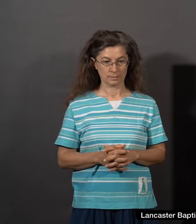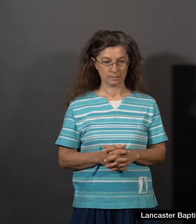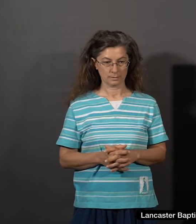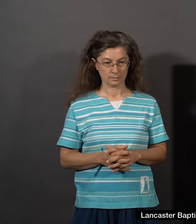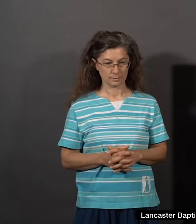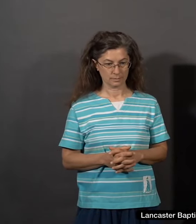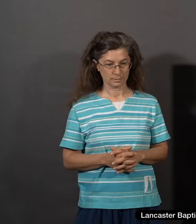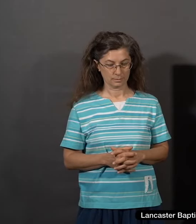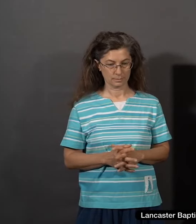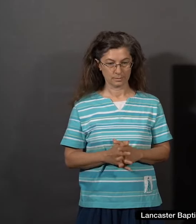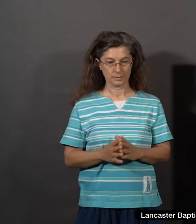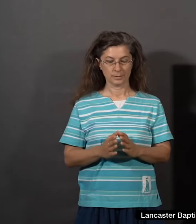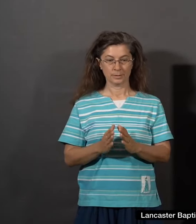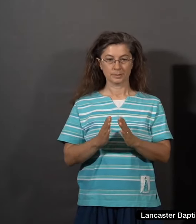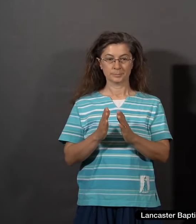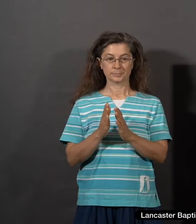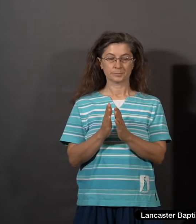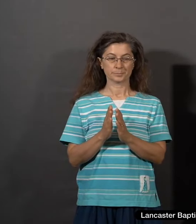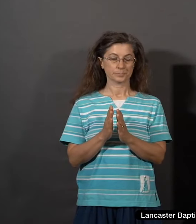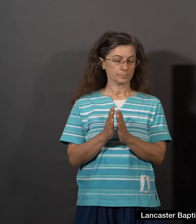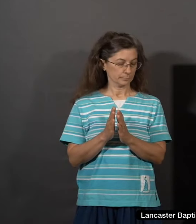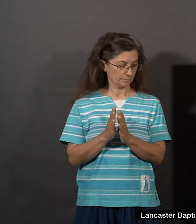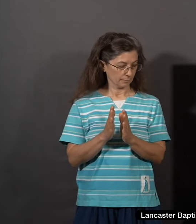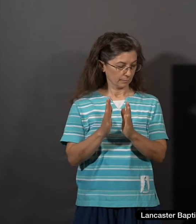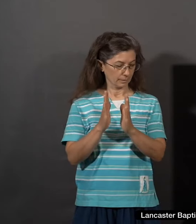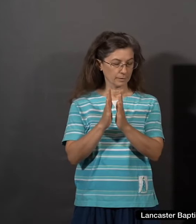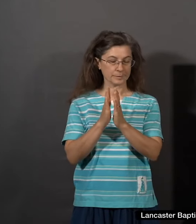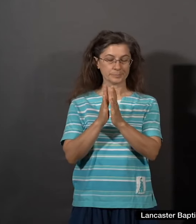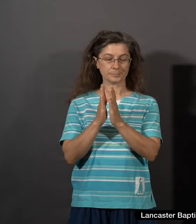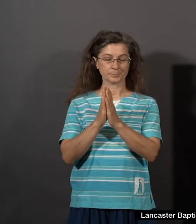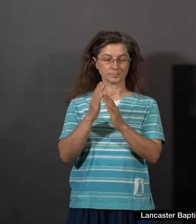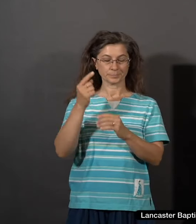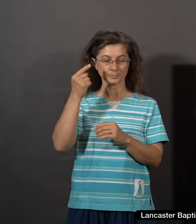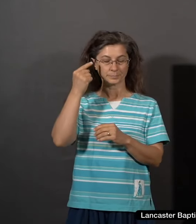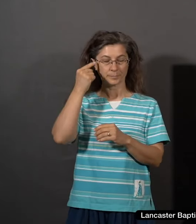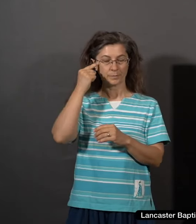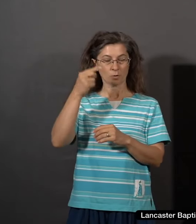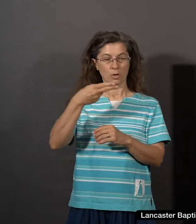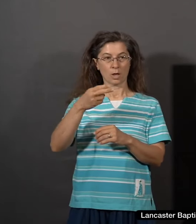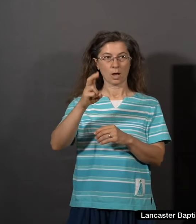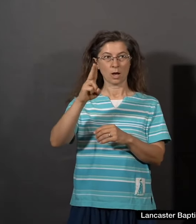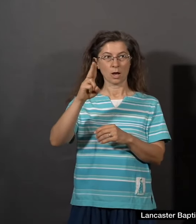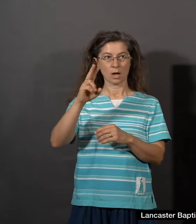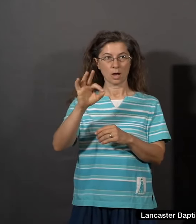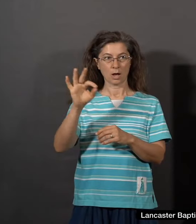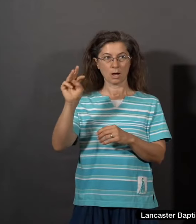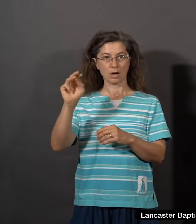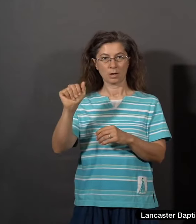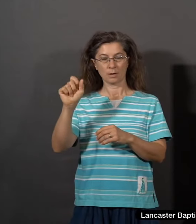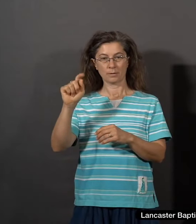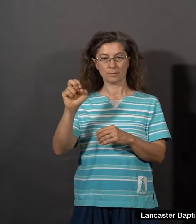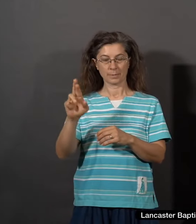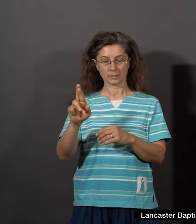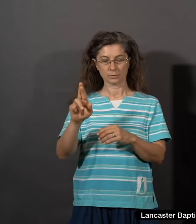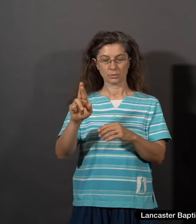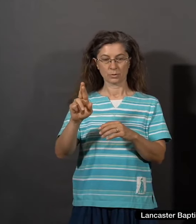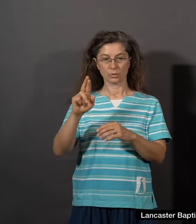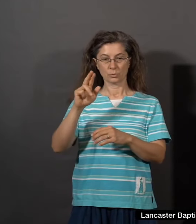we pray that you comfort him I want to pray for the Huffmasters Band Baby and the McCullough